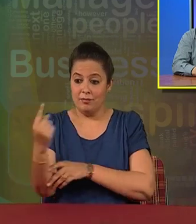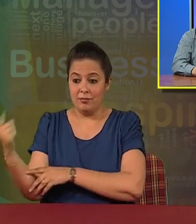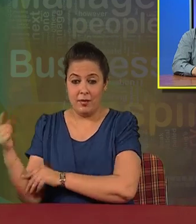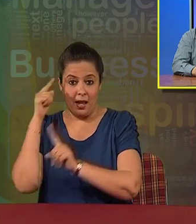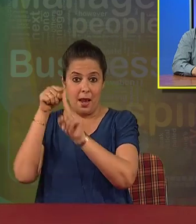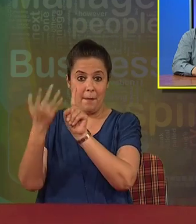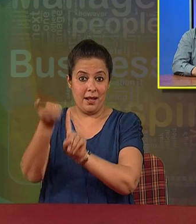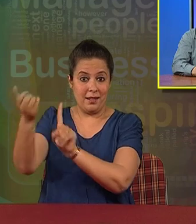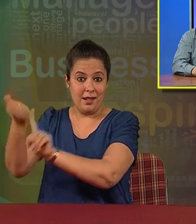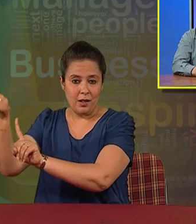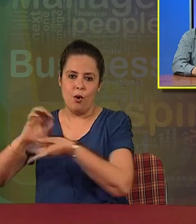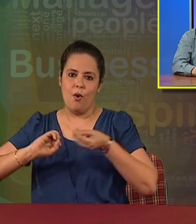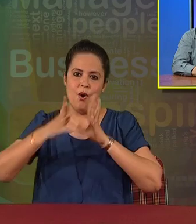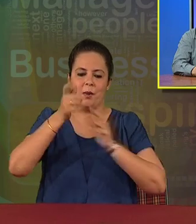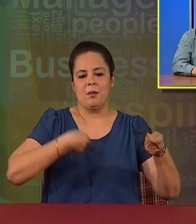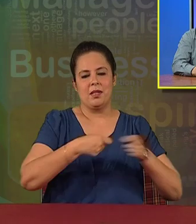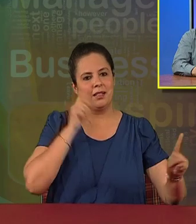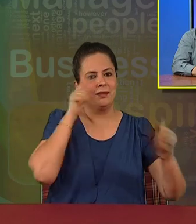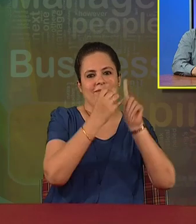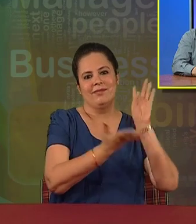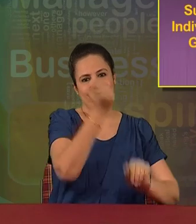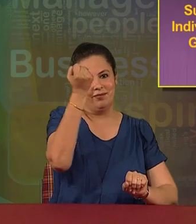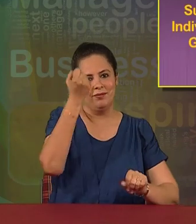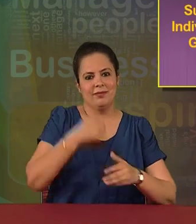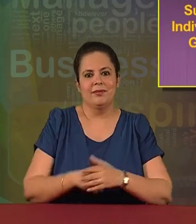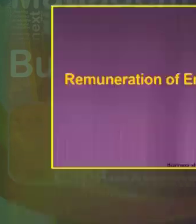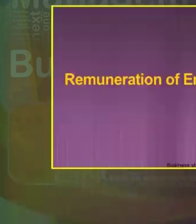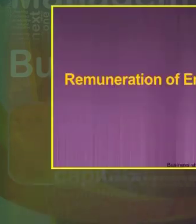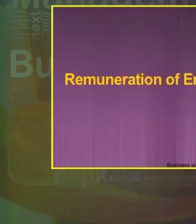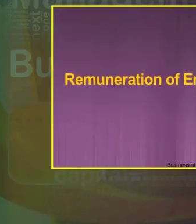targets, the management targets are automatically achieved.